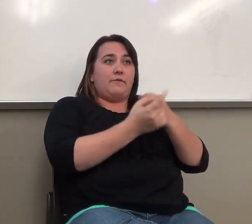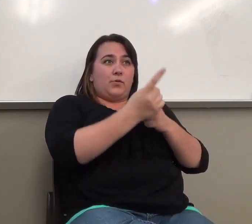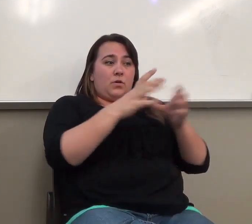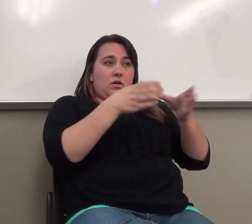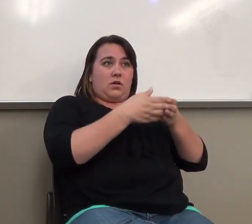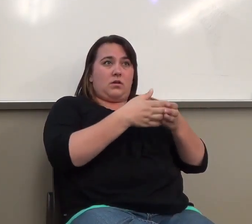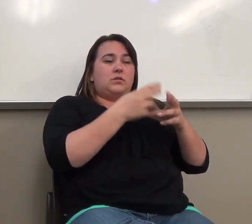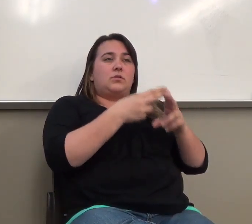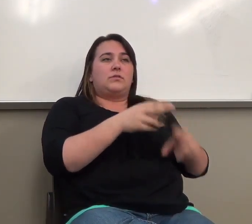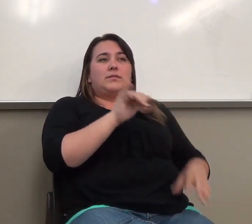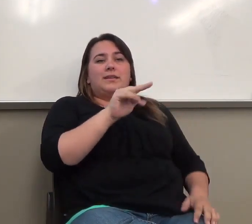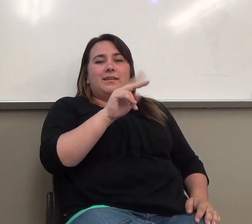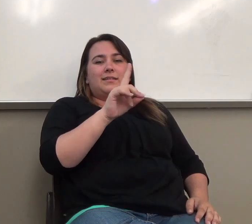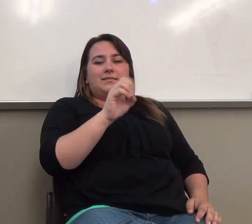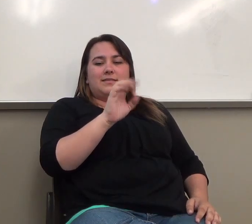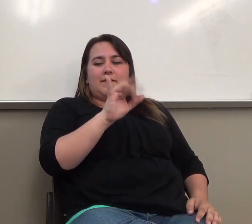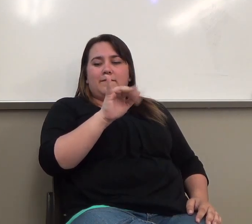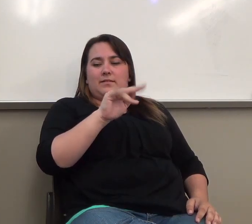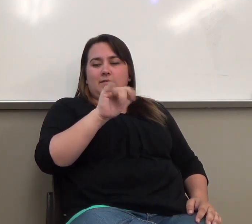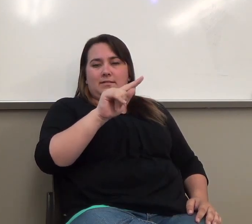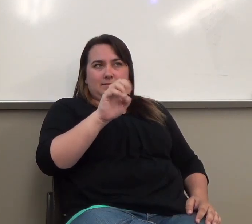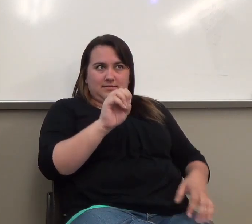does that make sense?